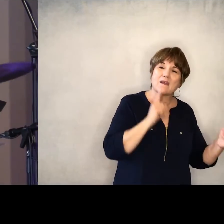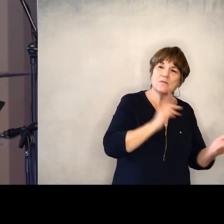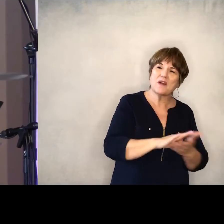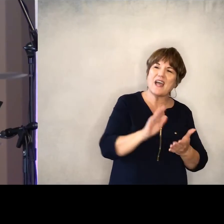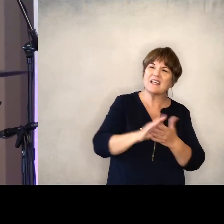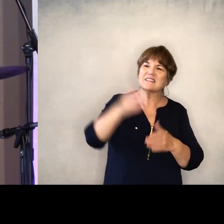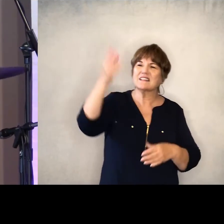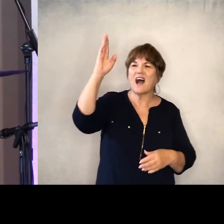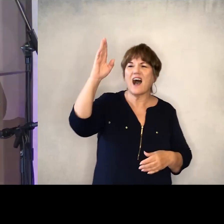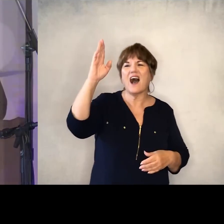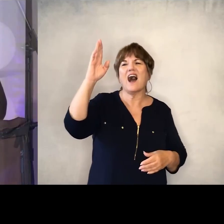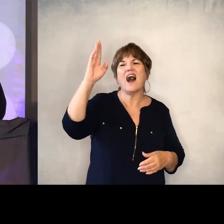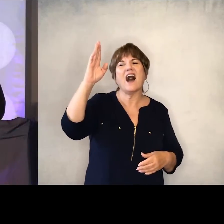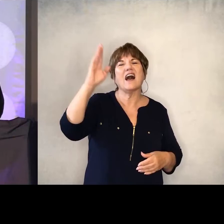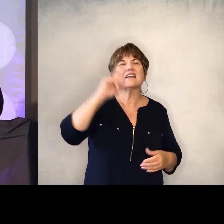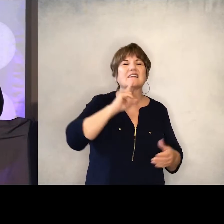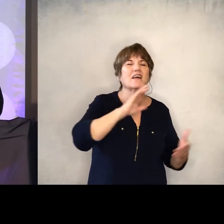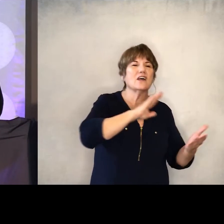Praise God.